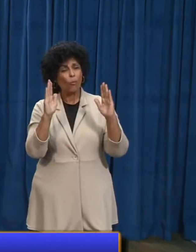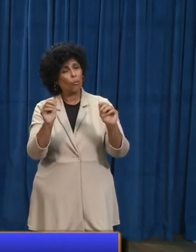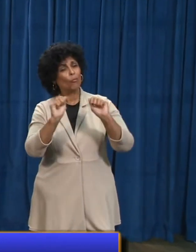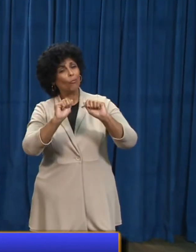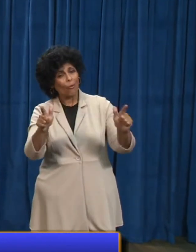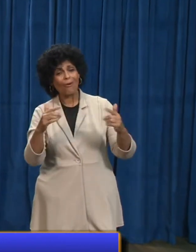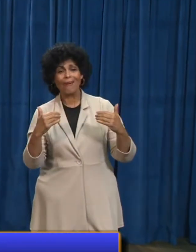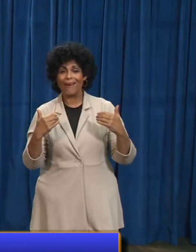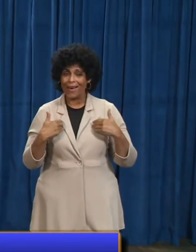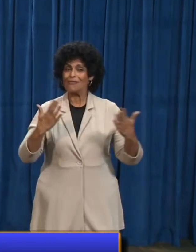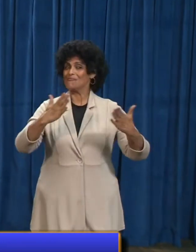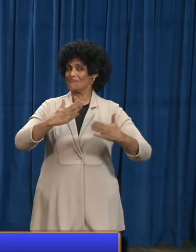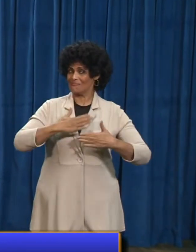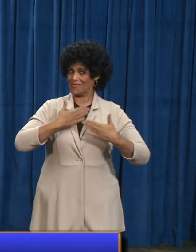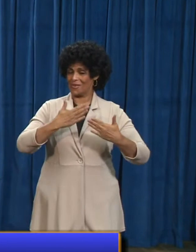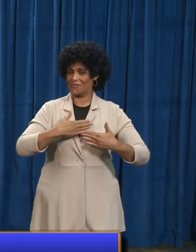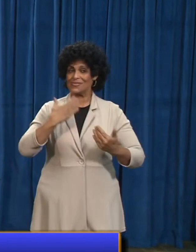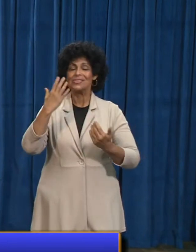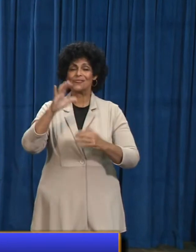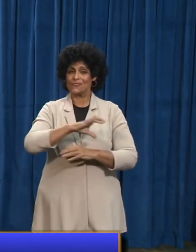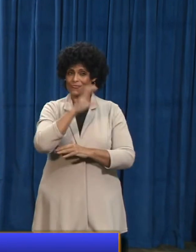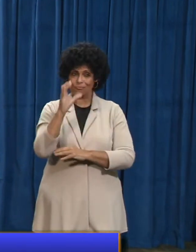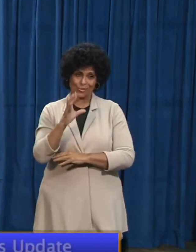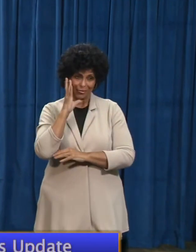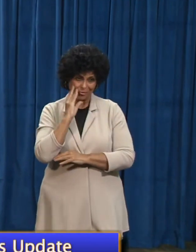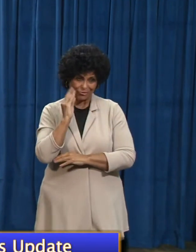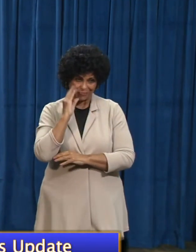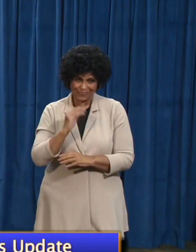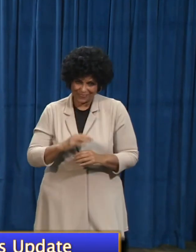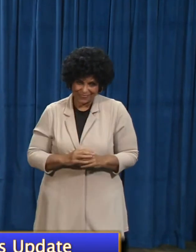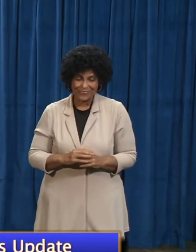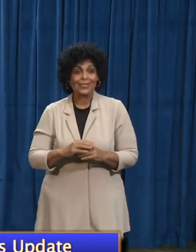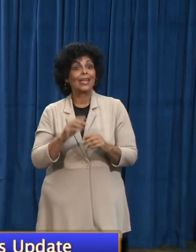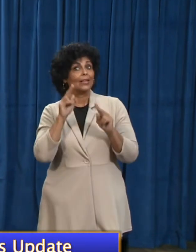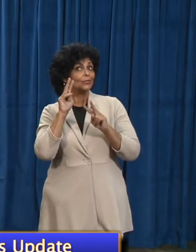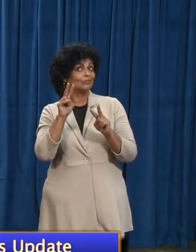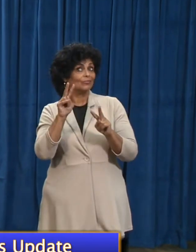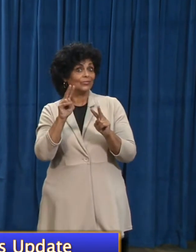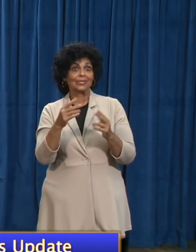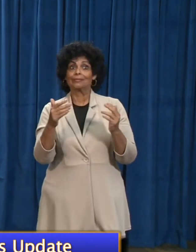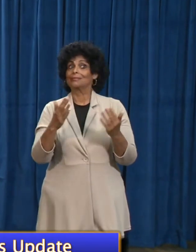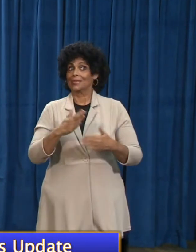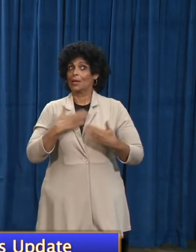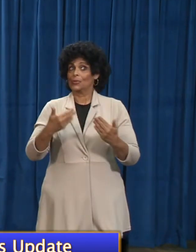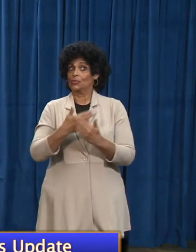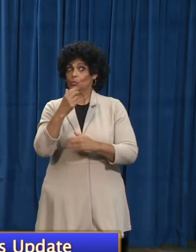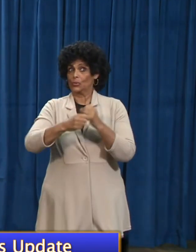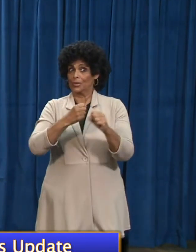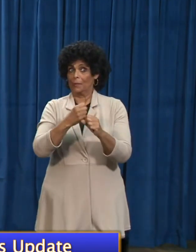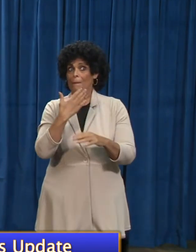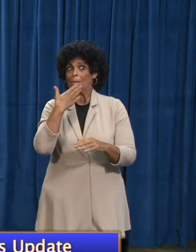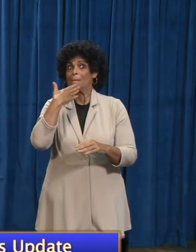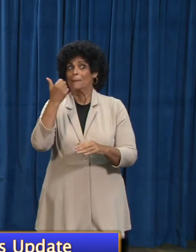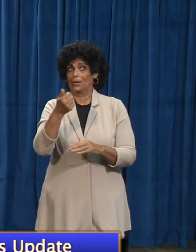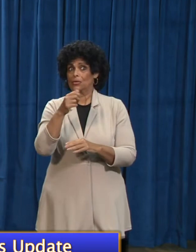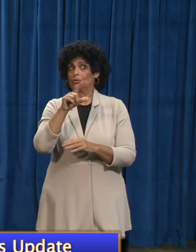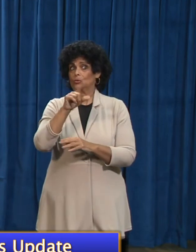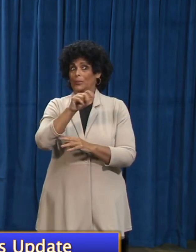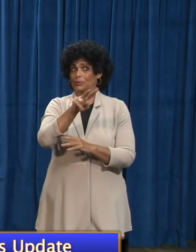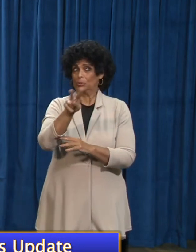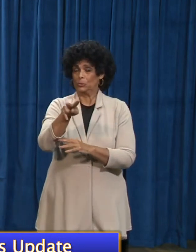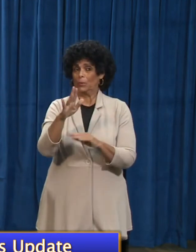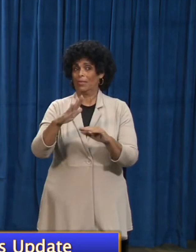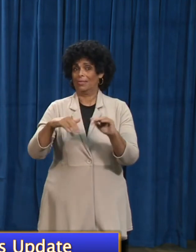a Merry Christmas, and we look forward to a Happy New Year, a better year in 2022 than we've had here